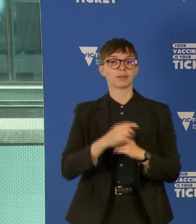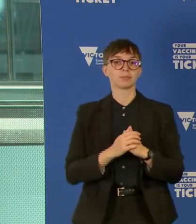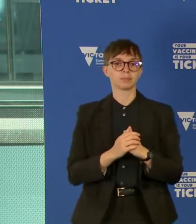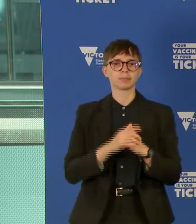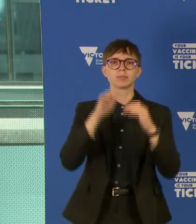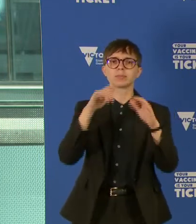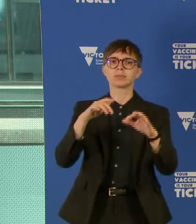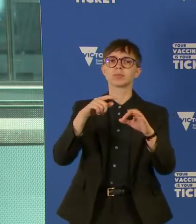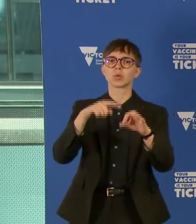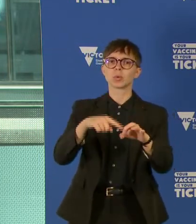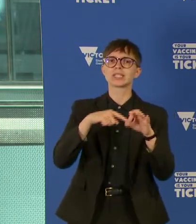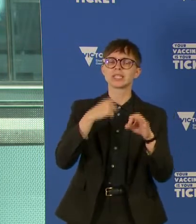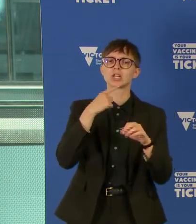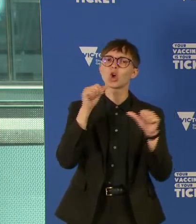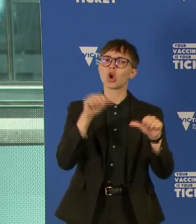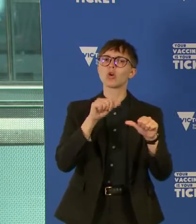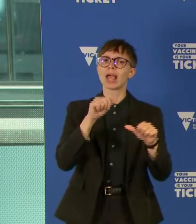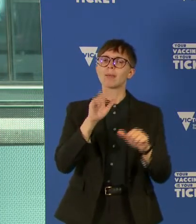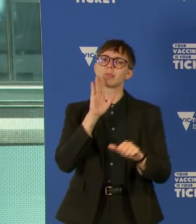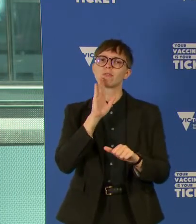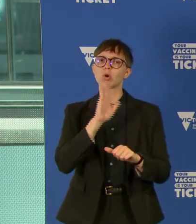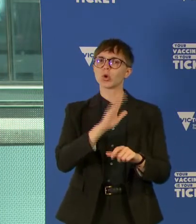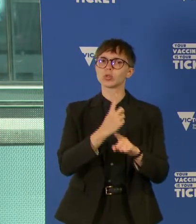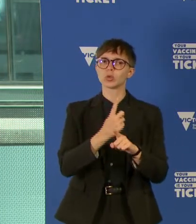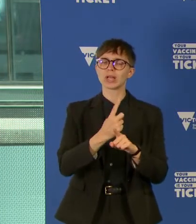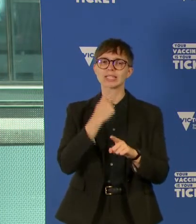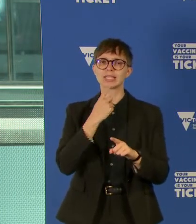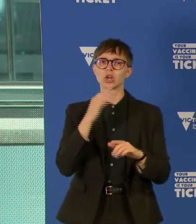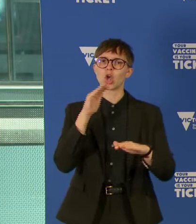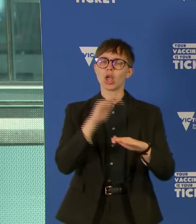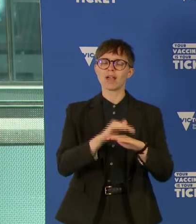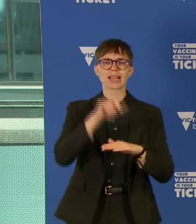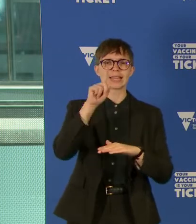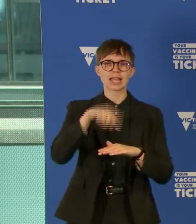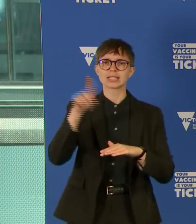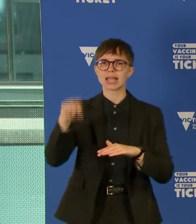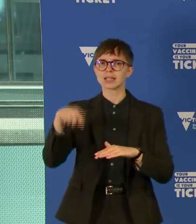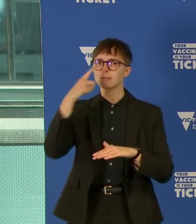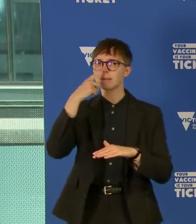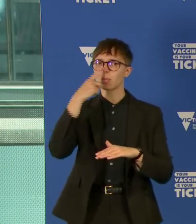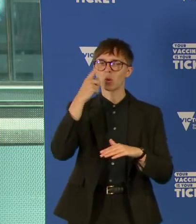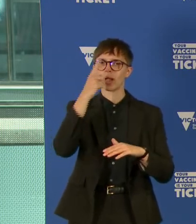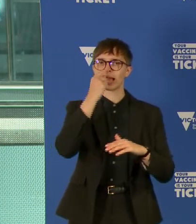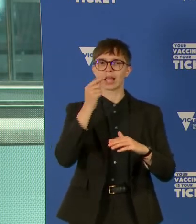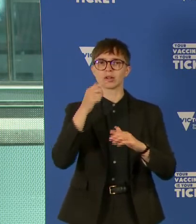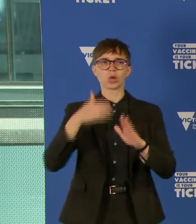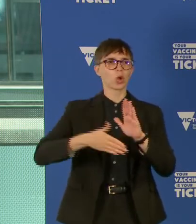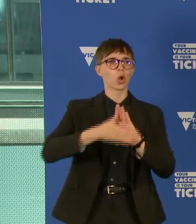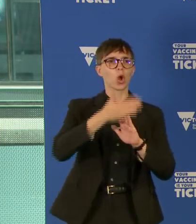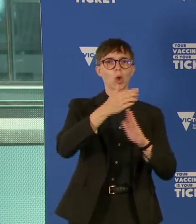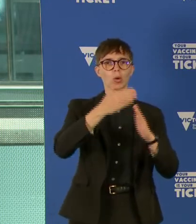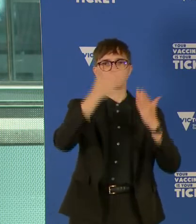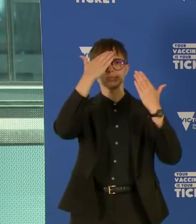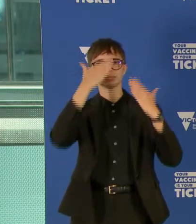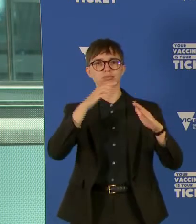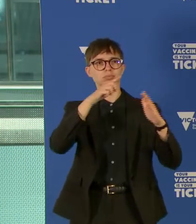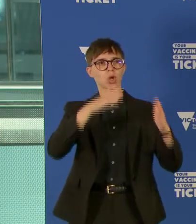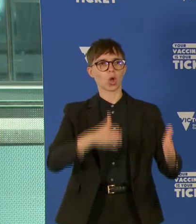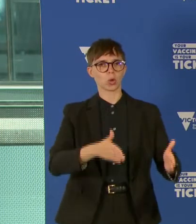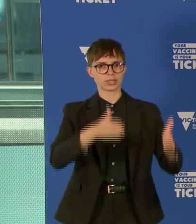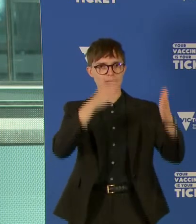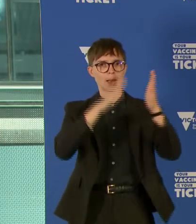at all? Well, no, I don't think that's the case. It's a national resilience centre that has a